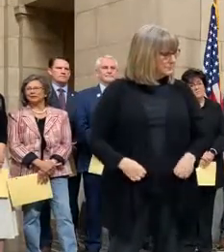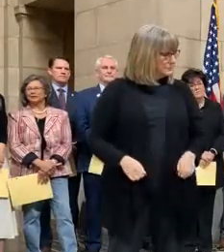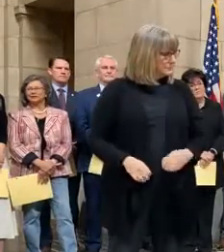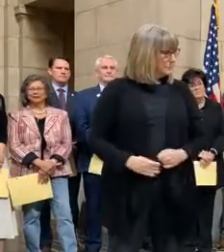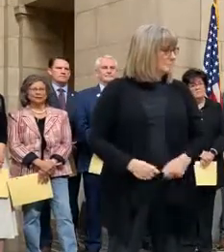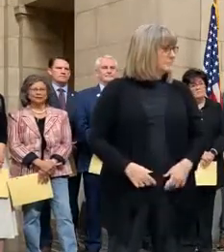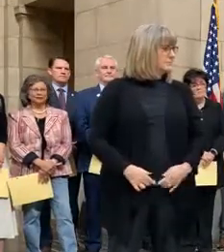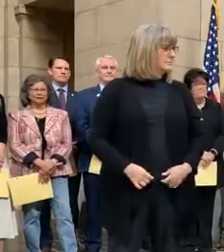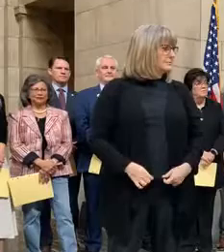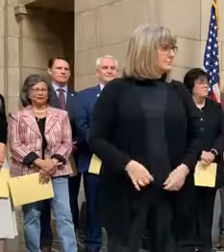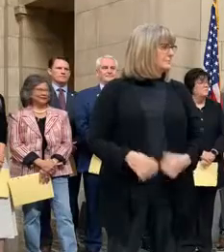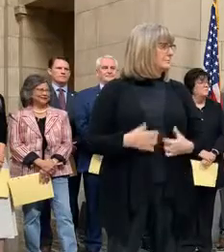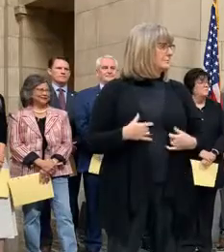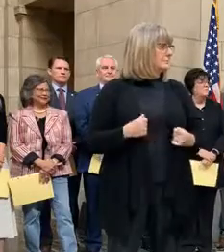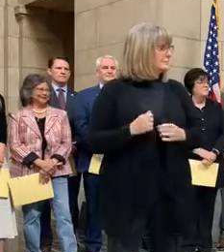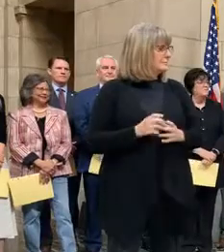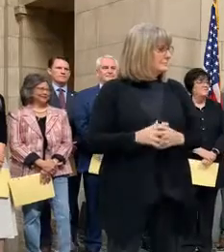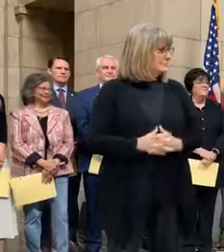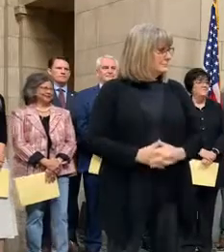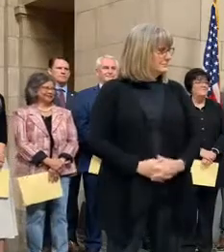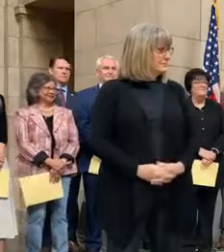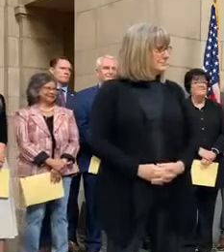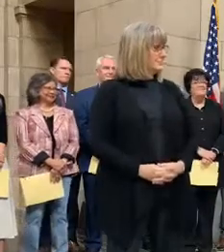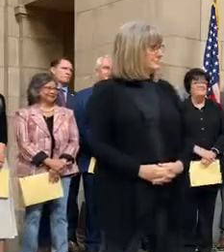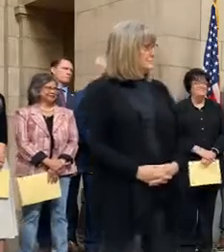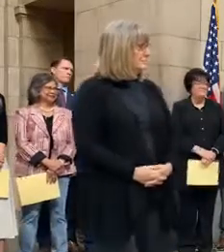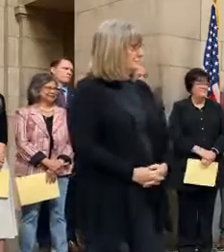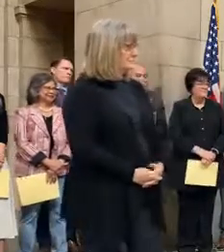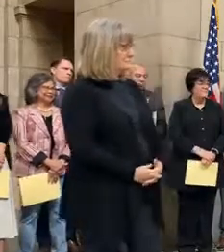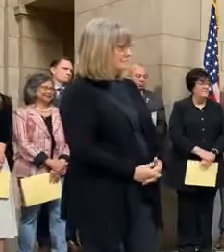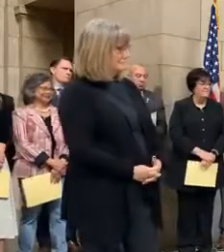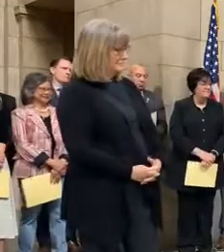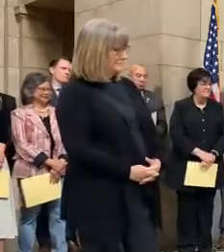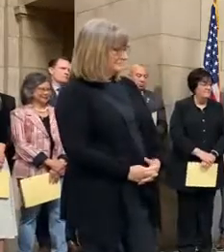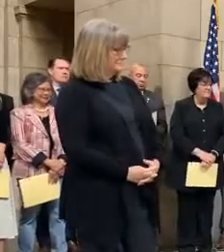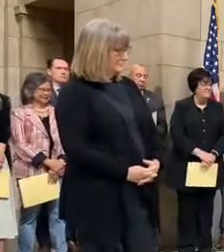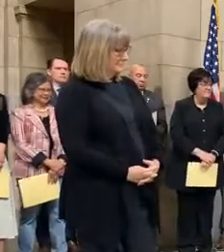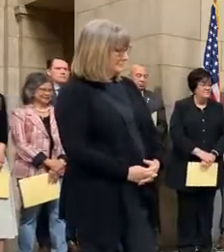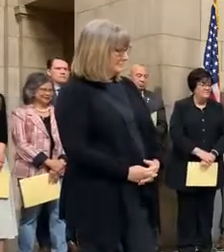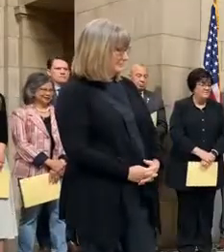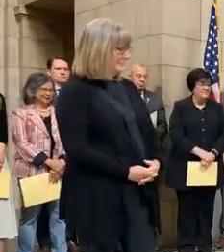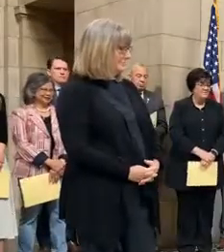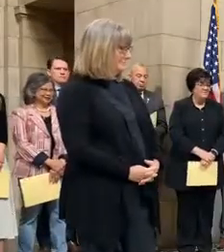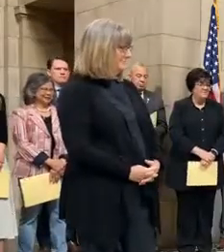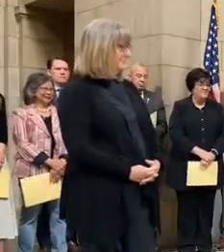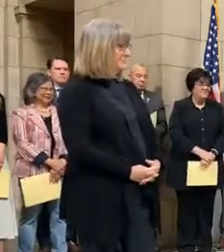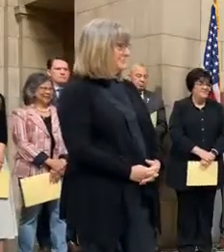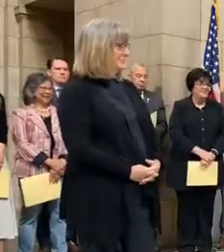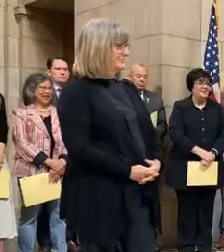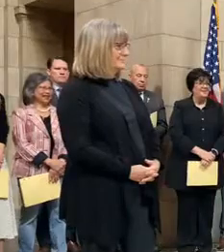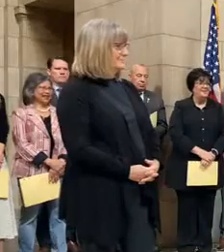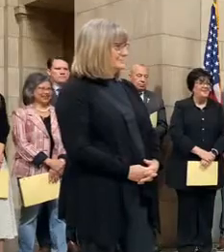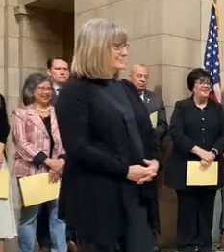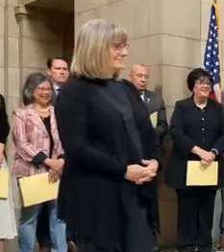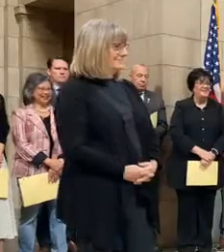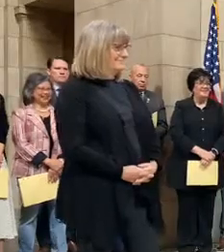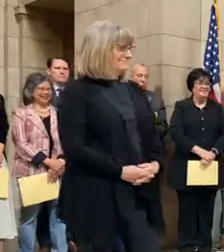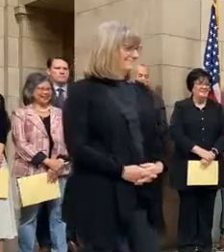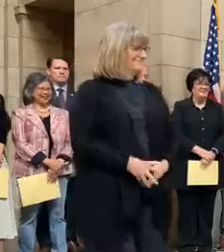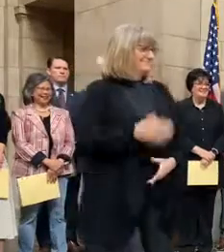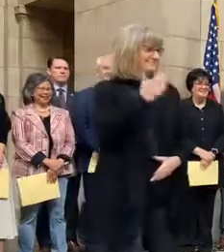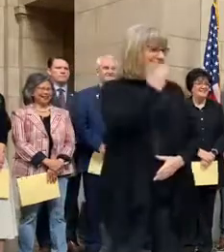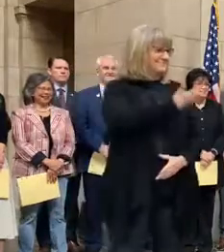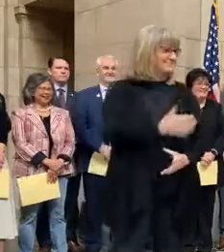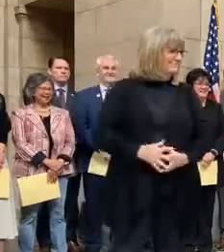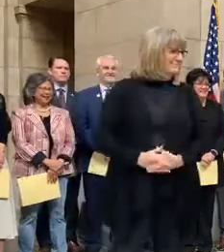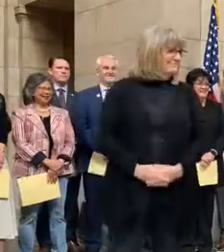So, but I'm looking for that list. Where's the list of the other folks I want to recognize, Justin? Oh, there it is. Okay, great.